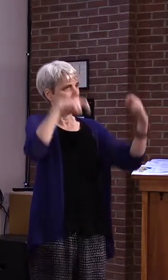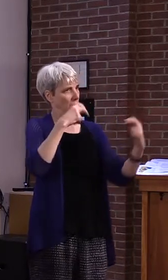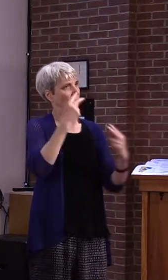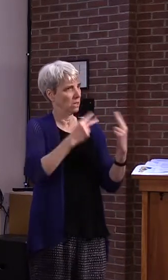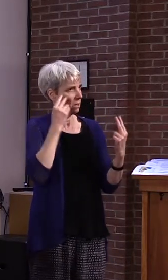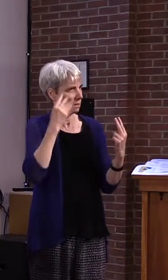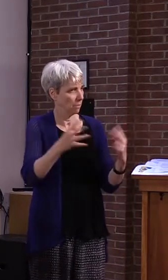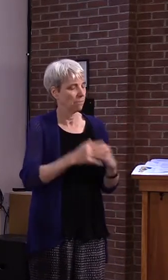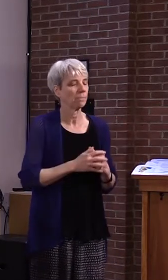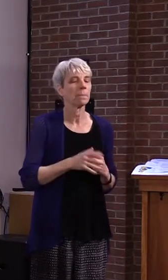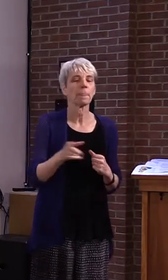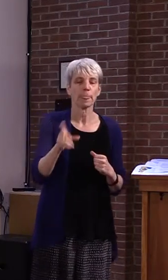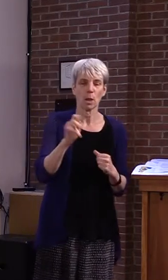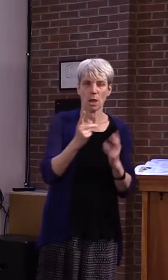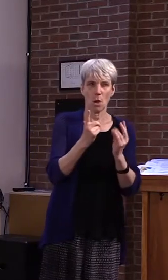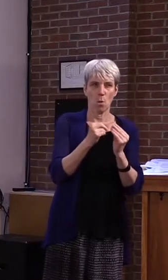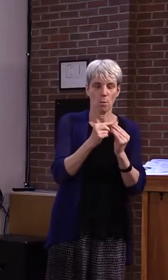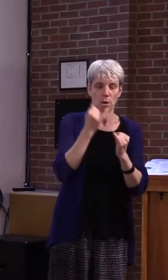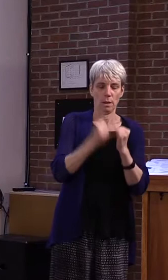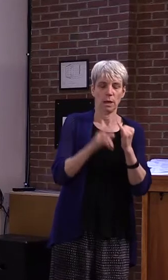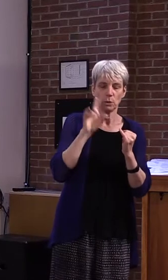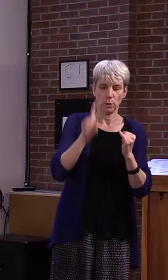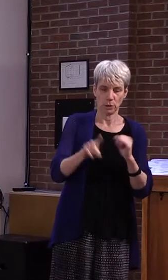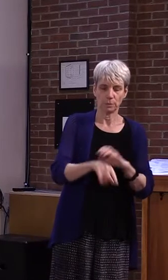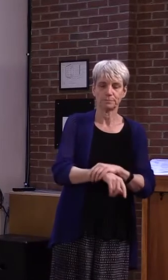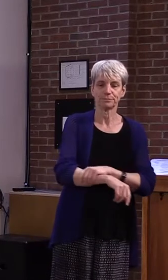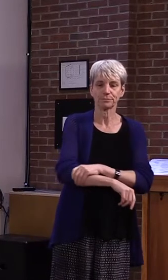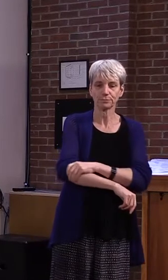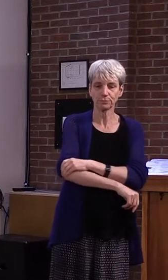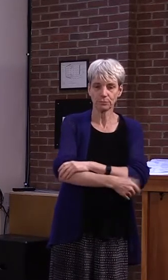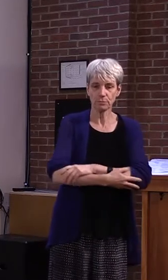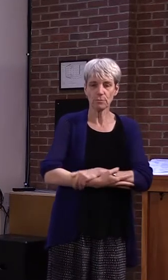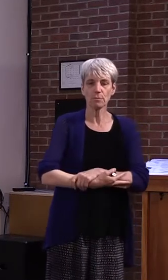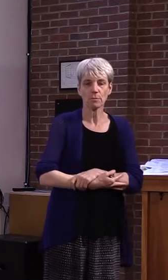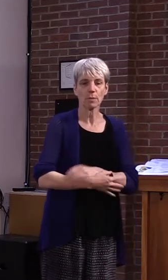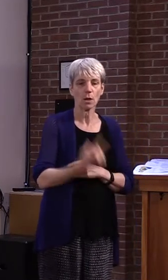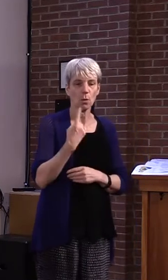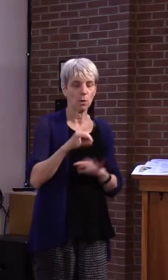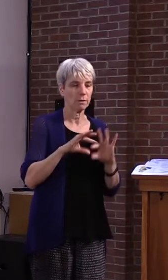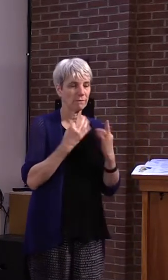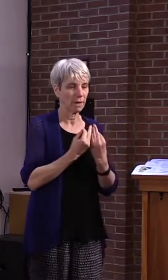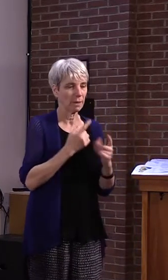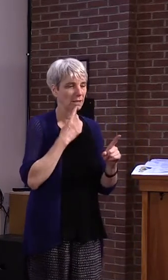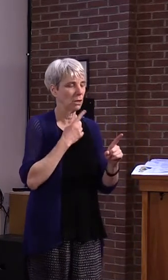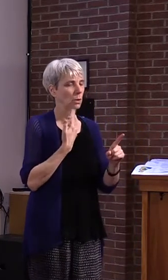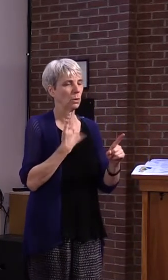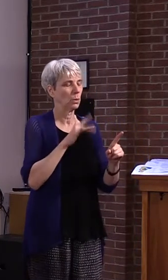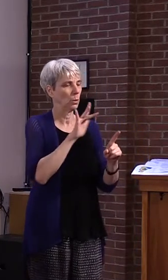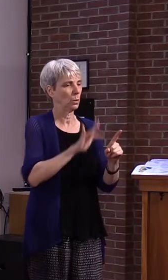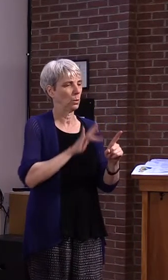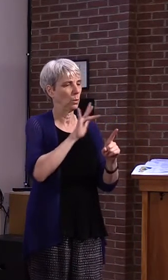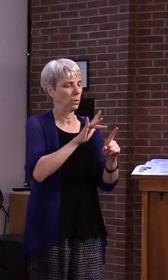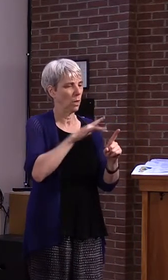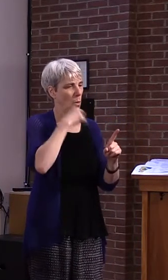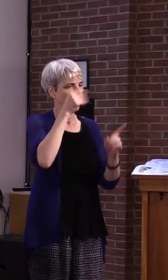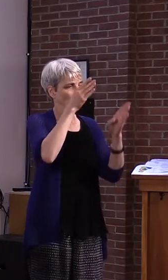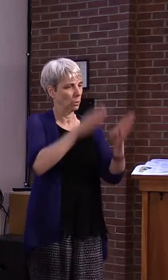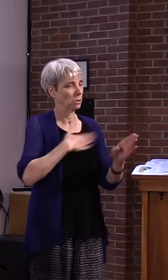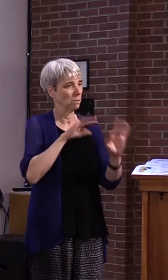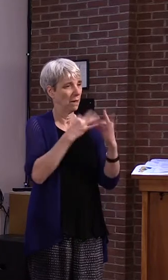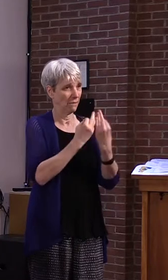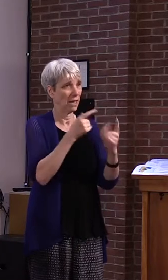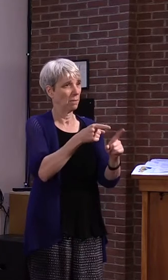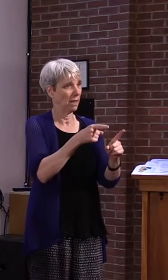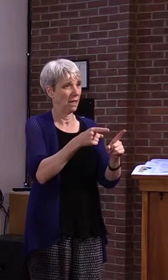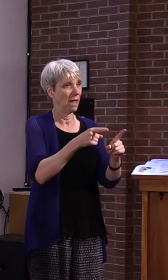And the last question on this, we heard from a family who said, you know, my loved one isn't dying from COVID, but their mental state is